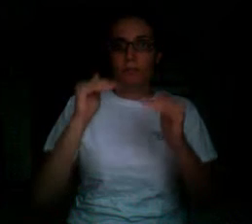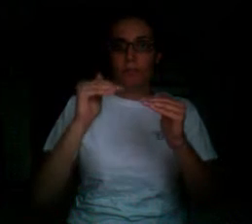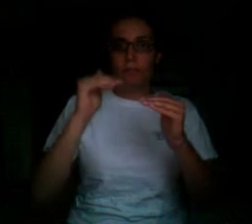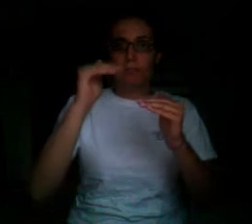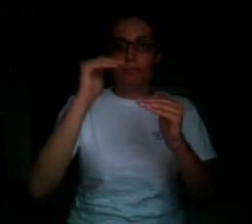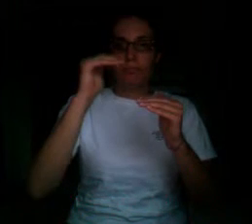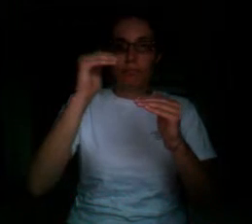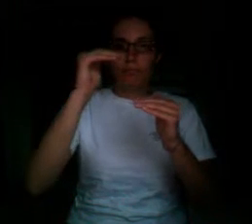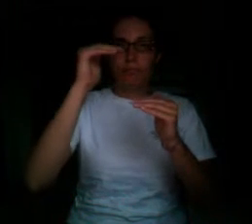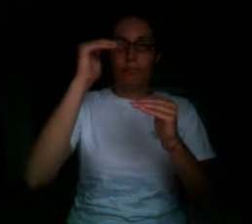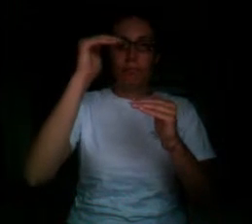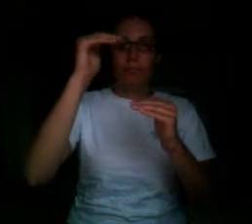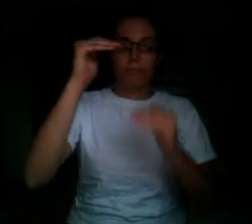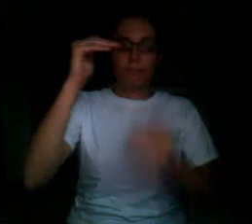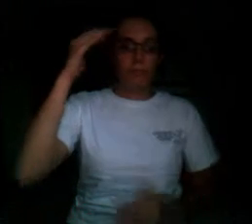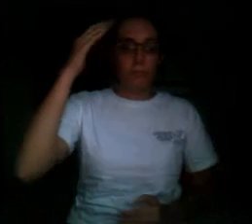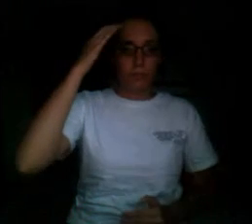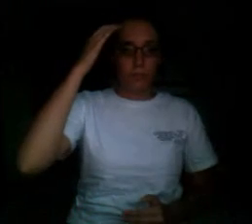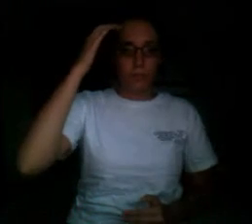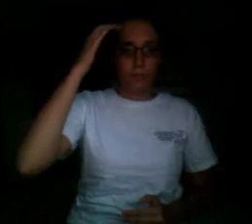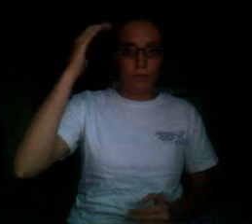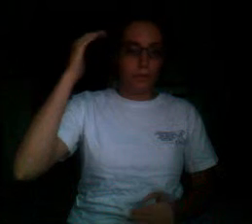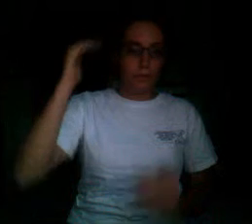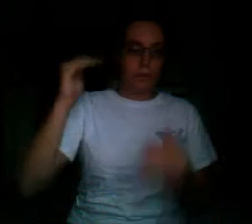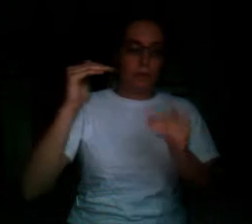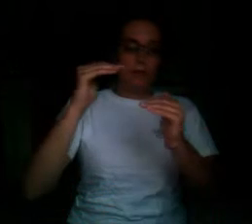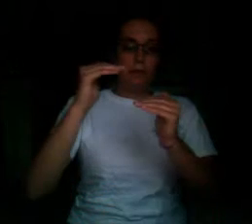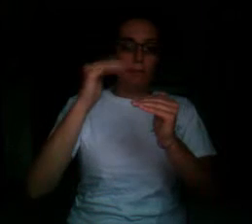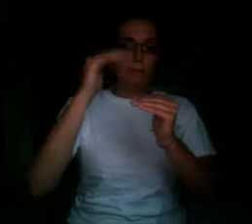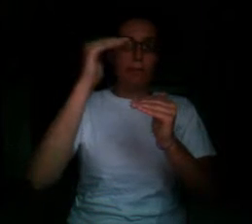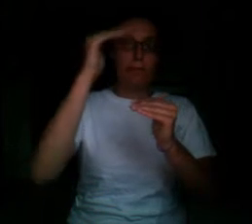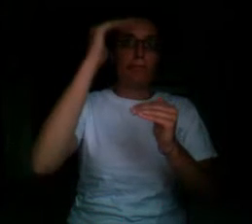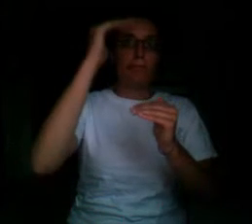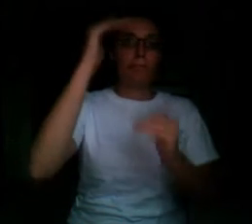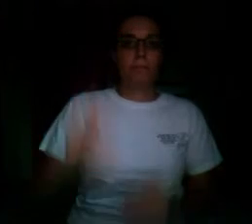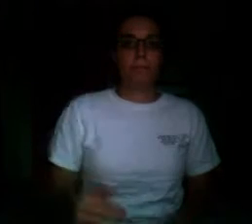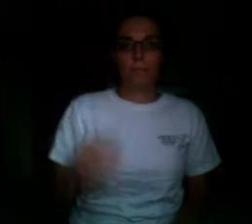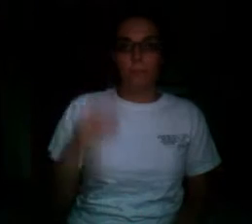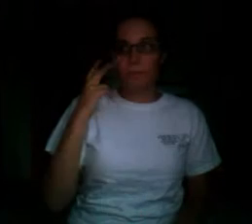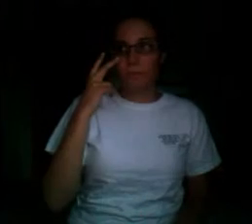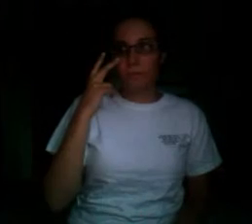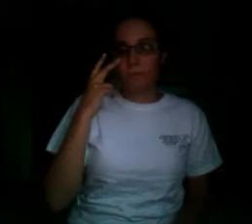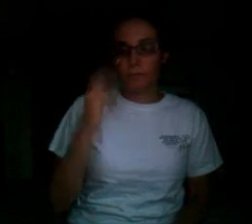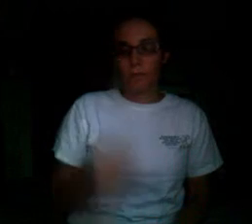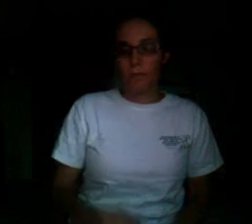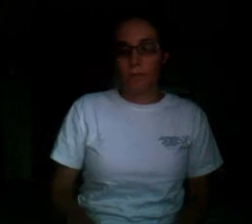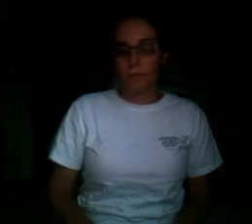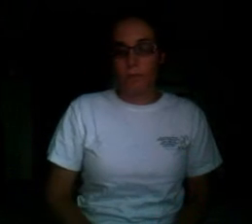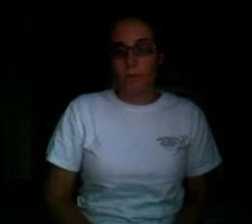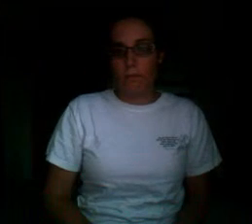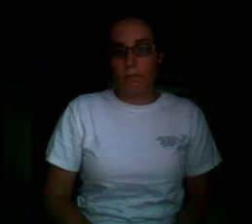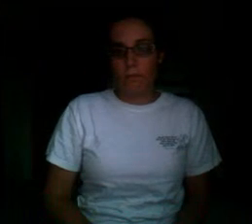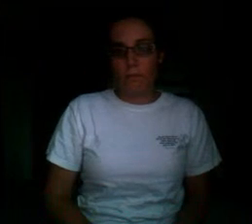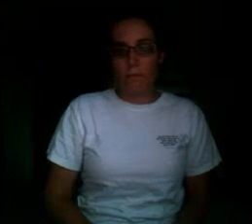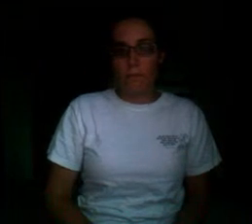hay. Her head rose above the edges of the rack, and she could have looked at the prairie if she could have stopped trampling. Then the rack was full